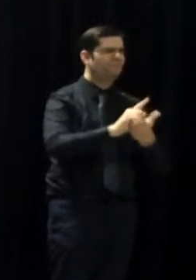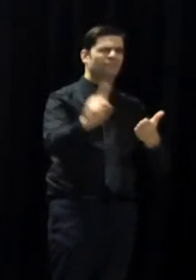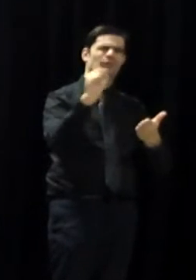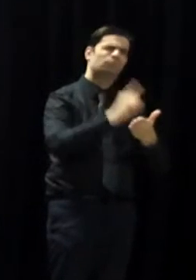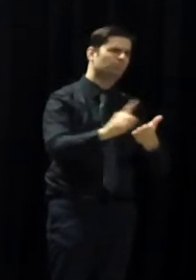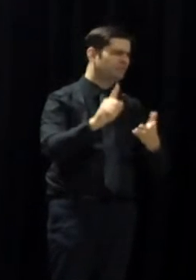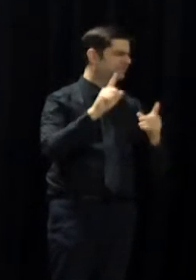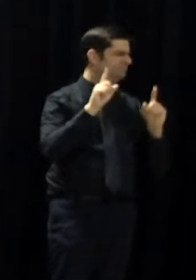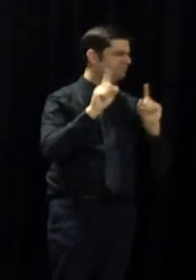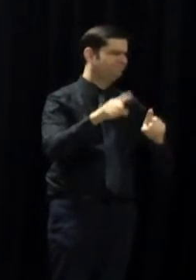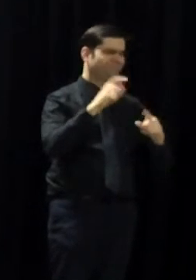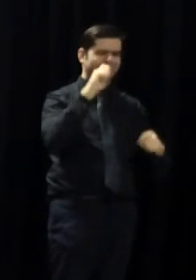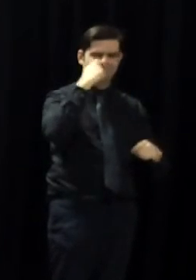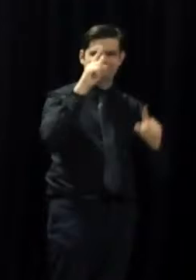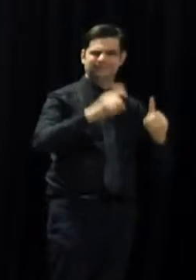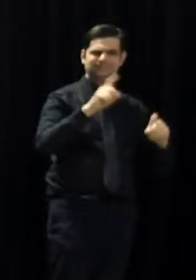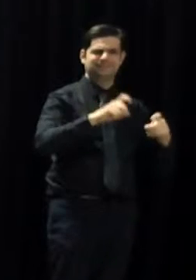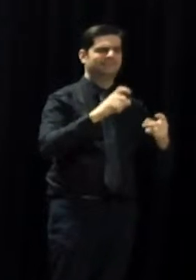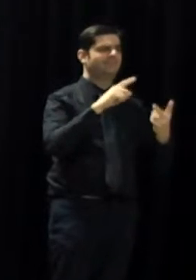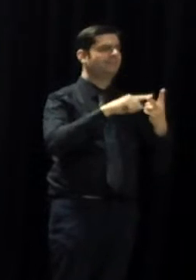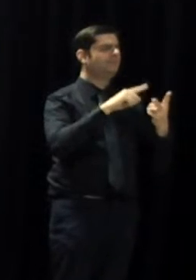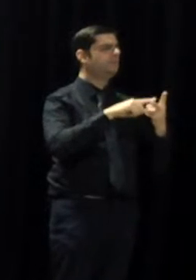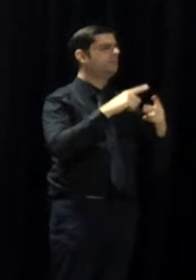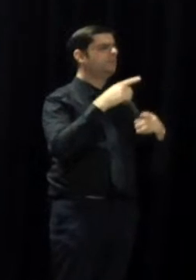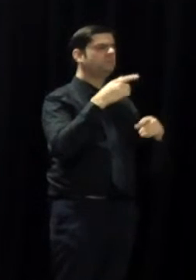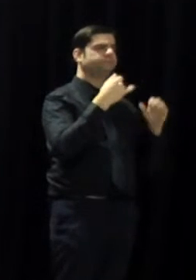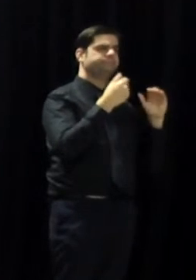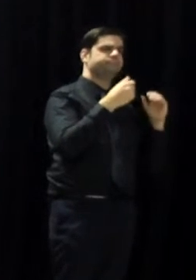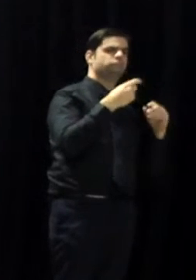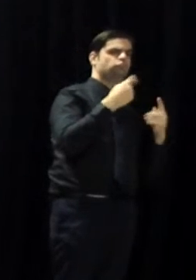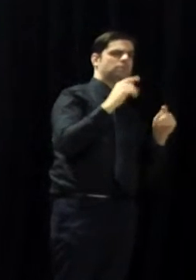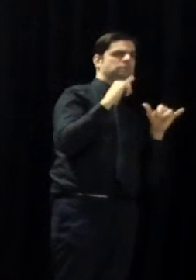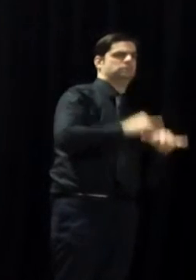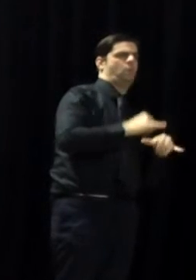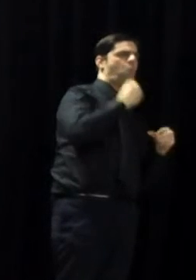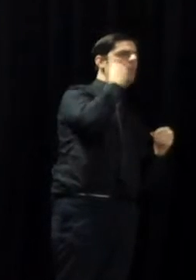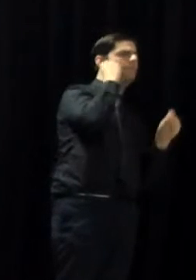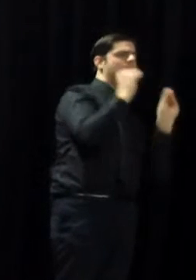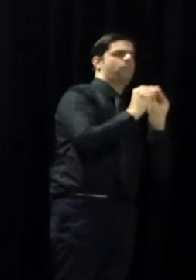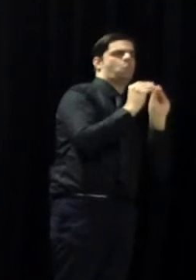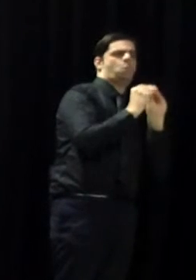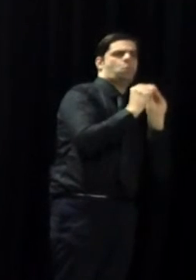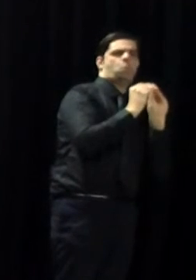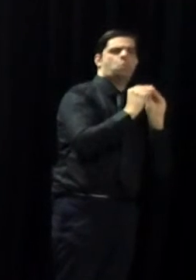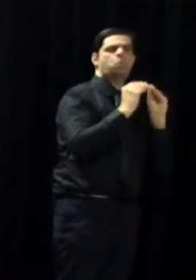now, but we need everybody to punch with us. Questions?